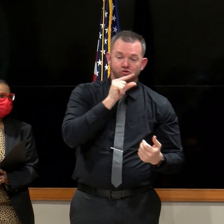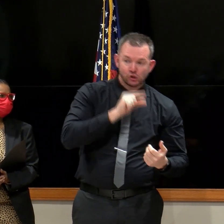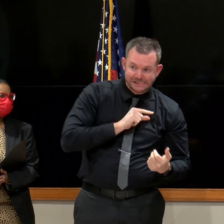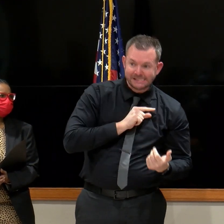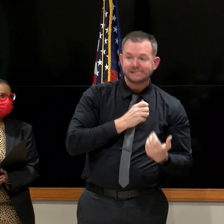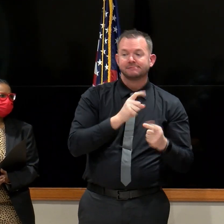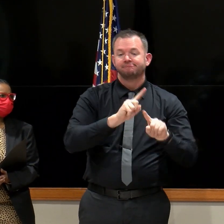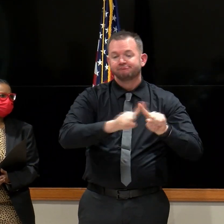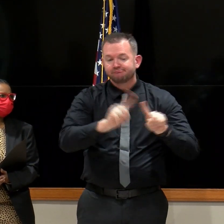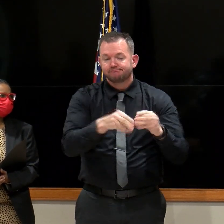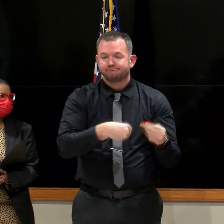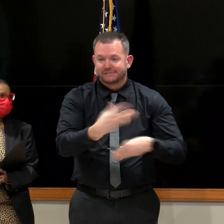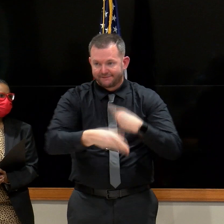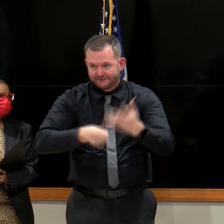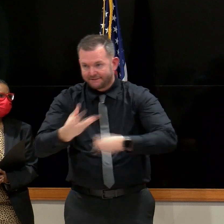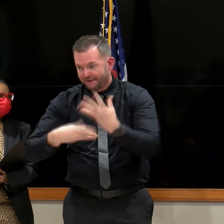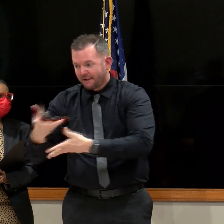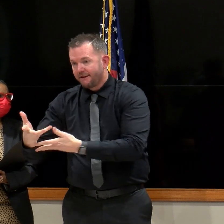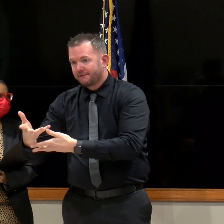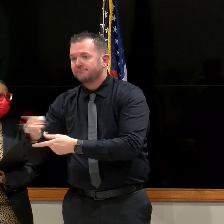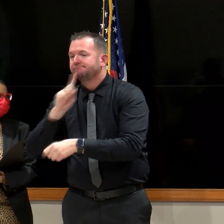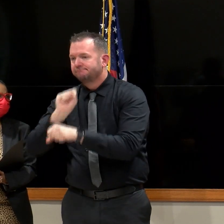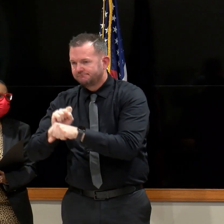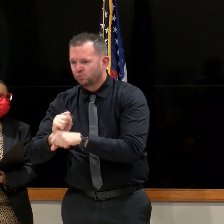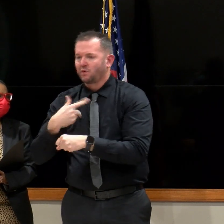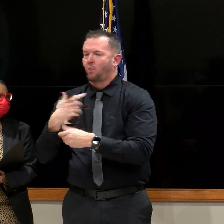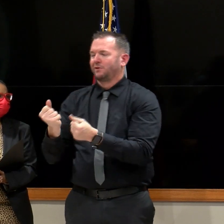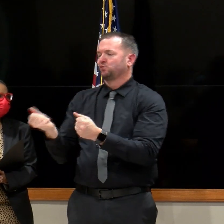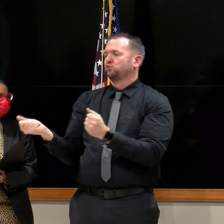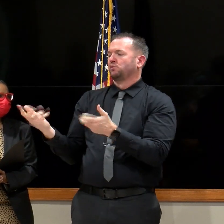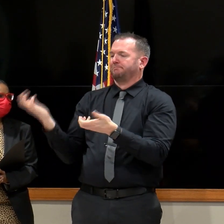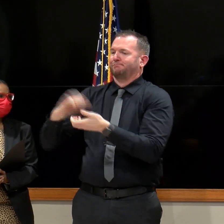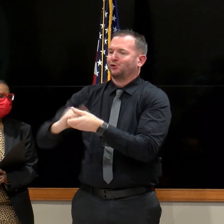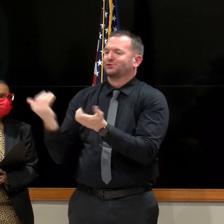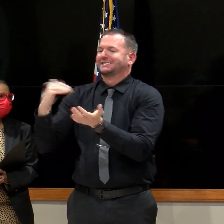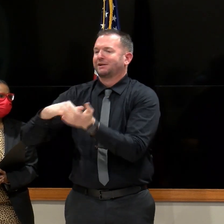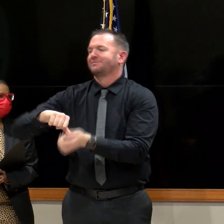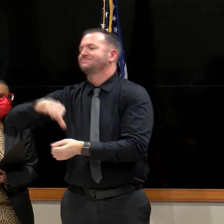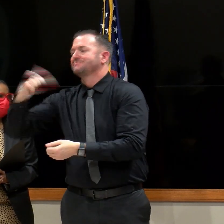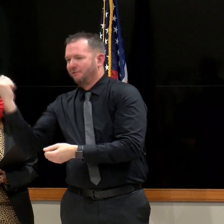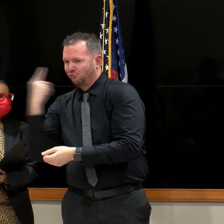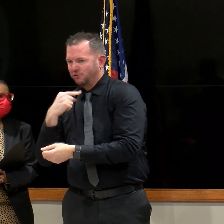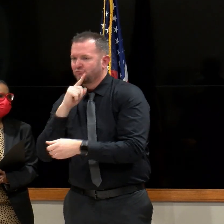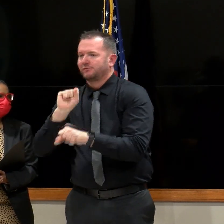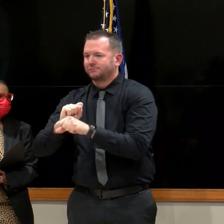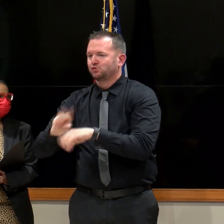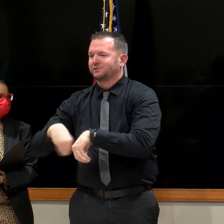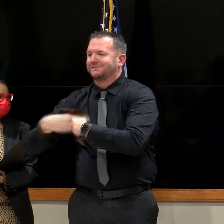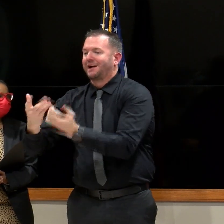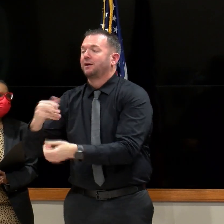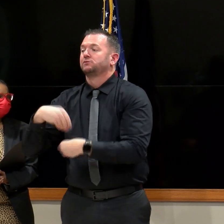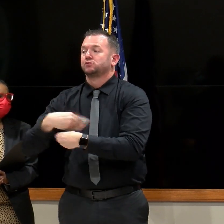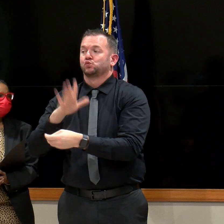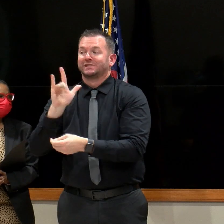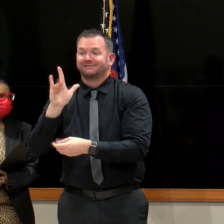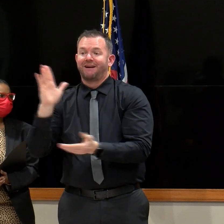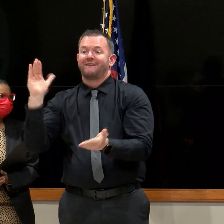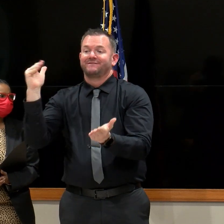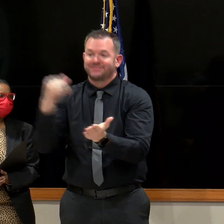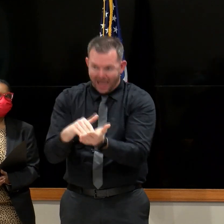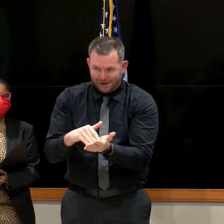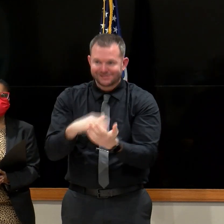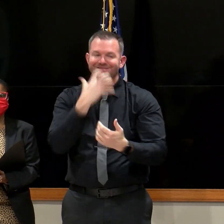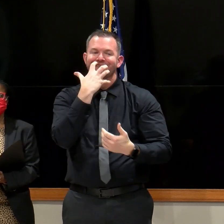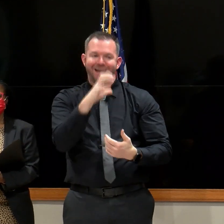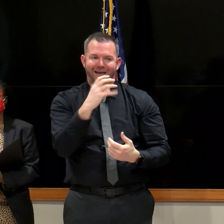back. So we're going to be partnering with a number of restaurants in the city to provide 25,000 hot meals that they can take,